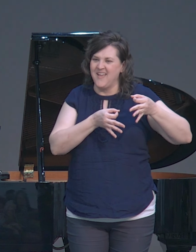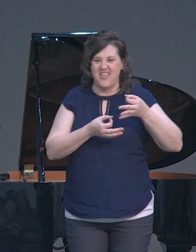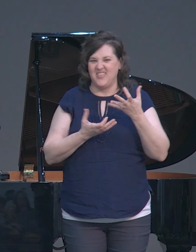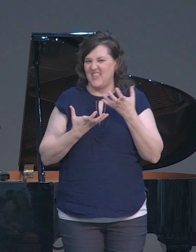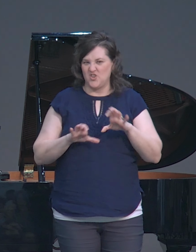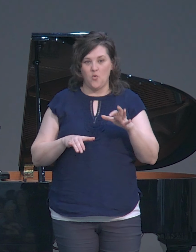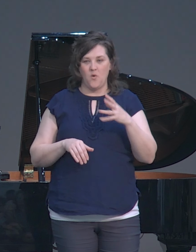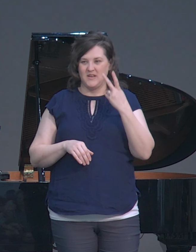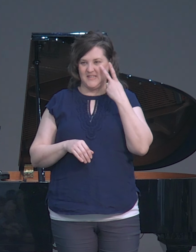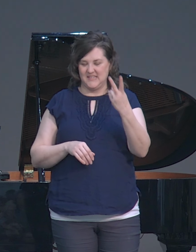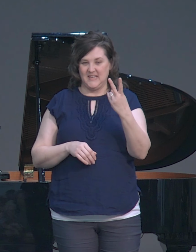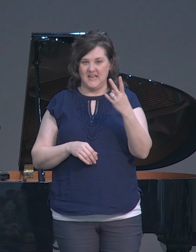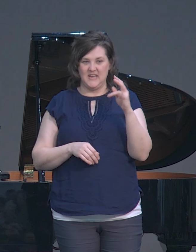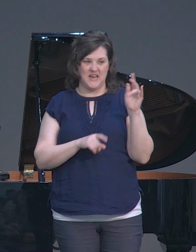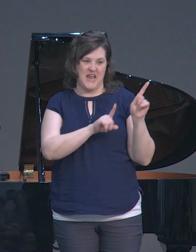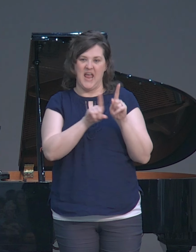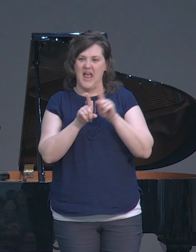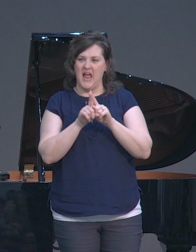it as condemnation.